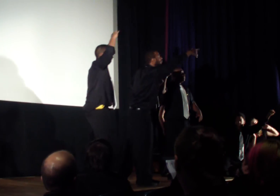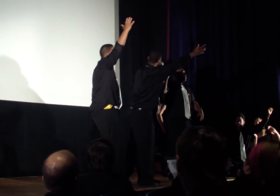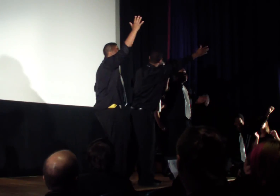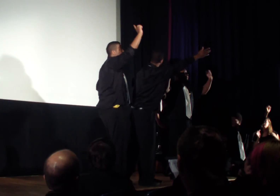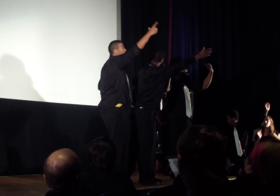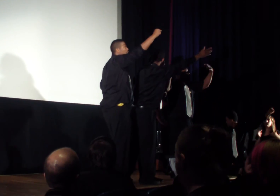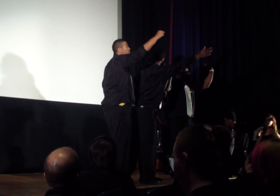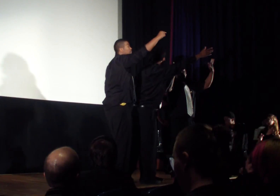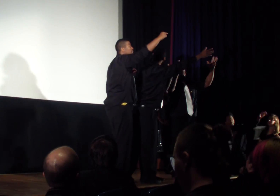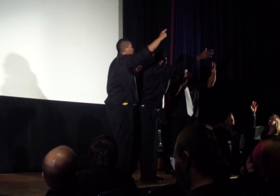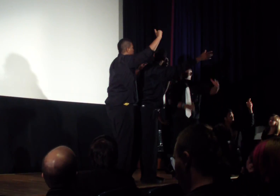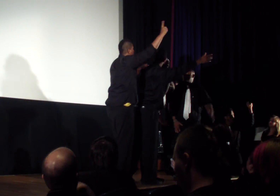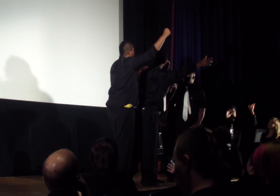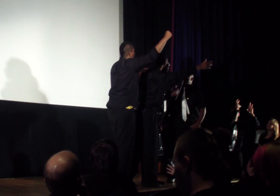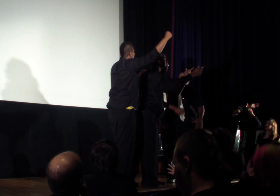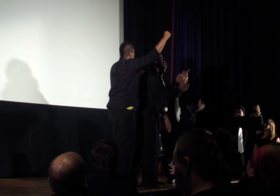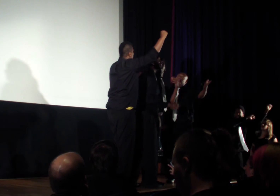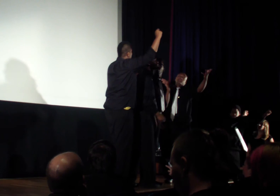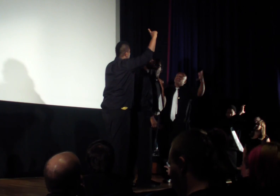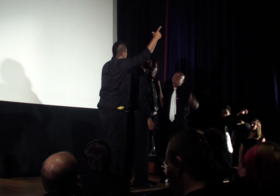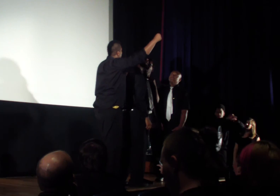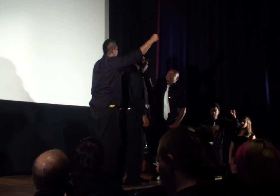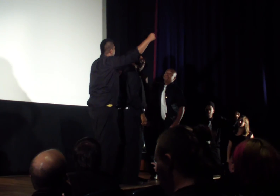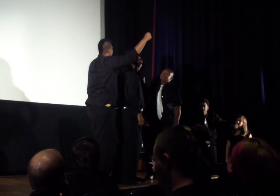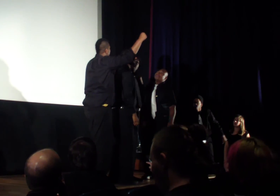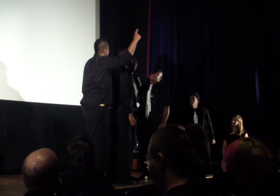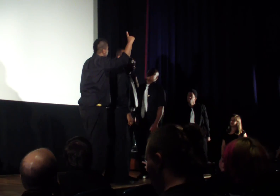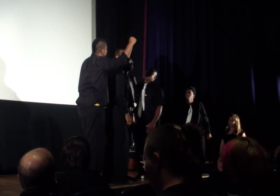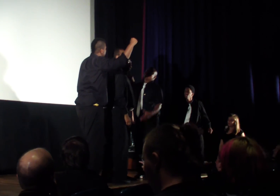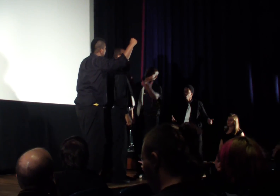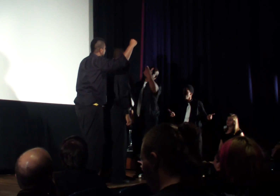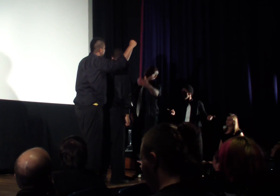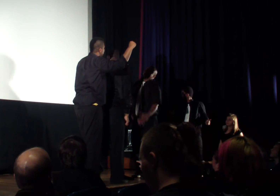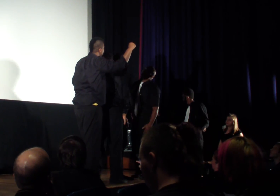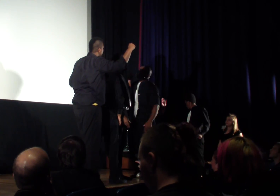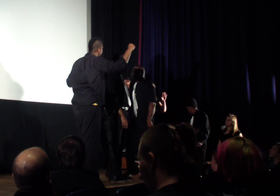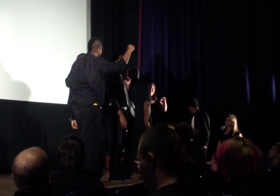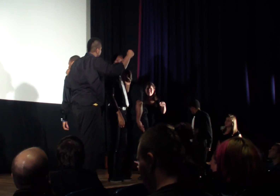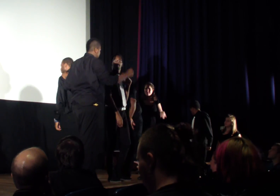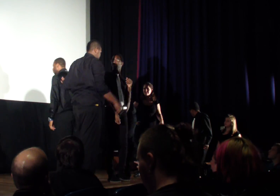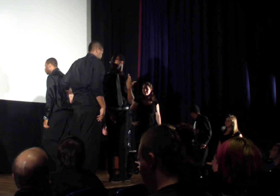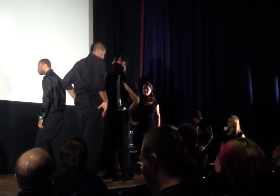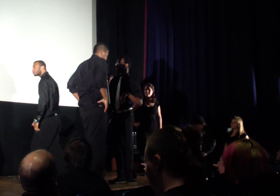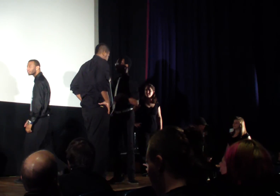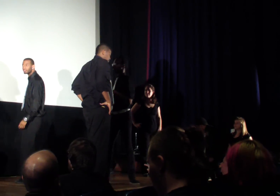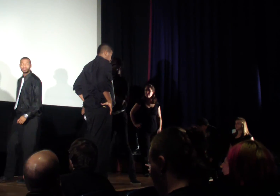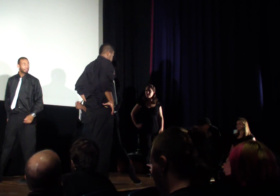Scooby-Doo, where are you? Don't be scared. They're scared, that's why.